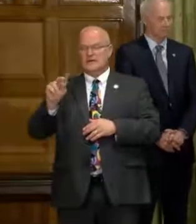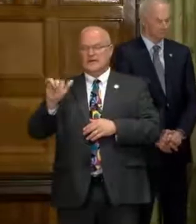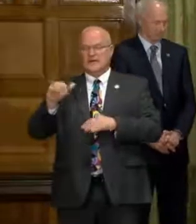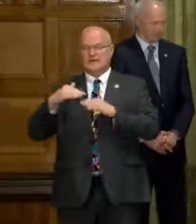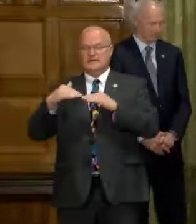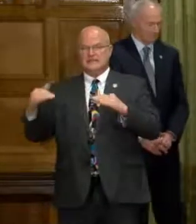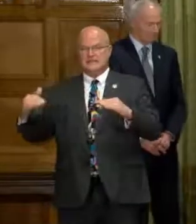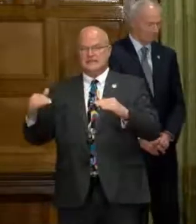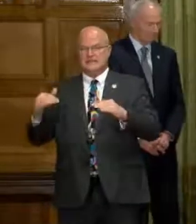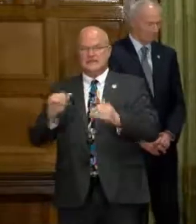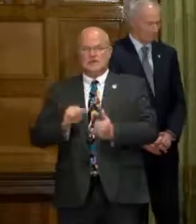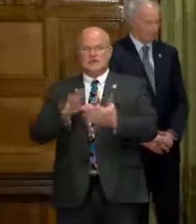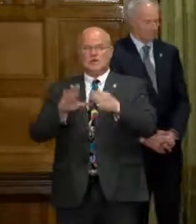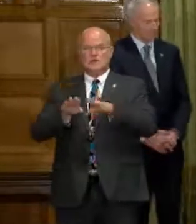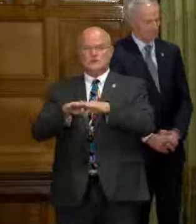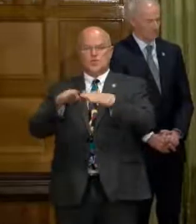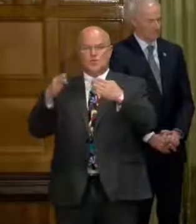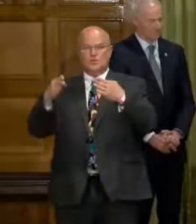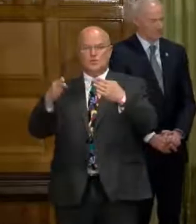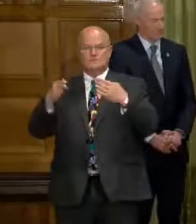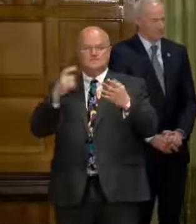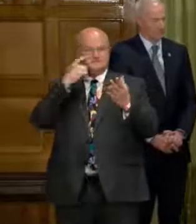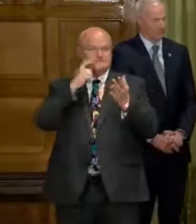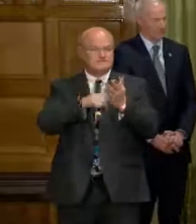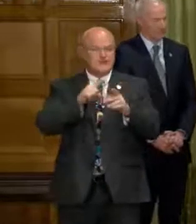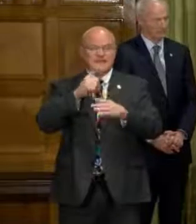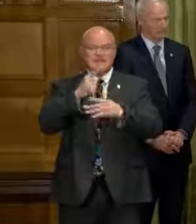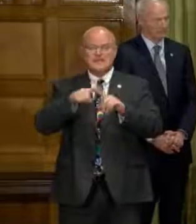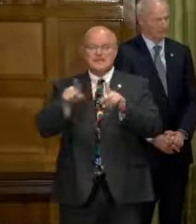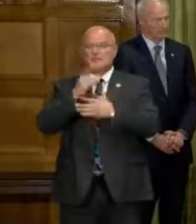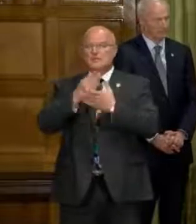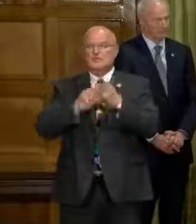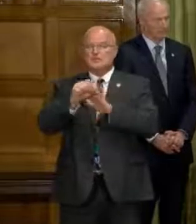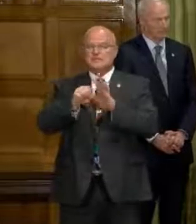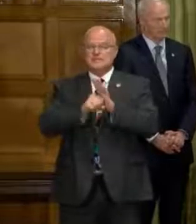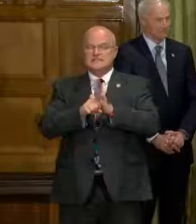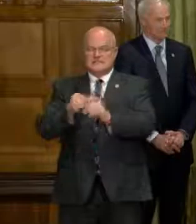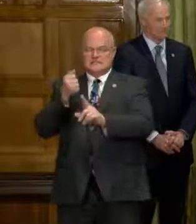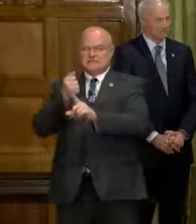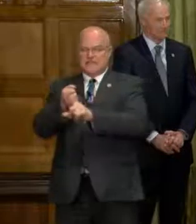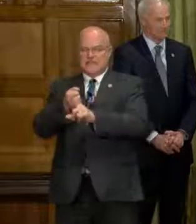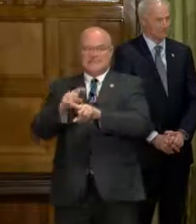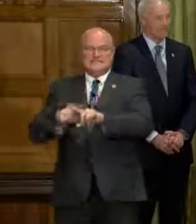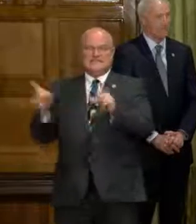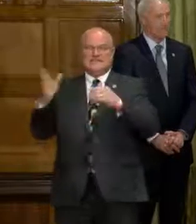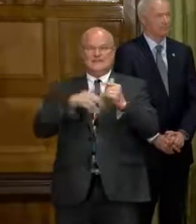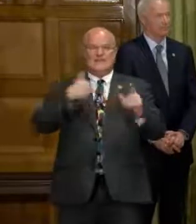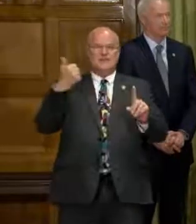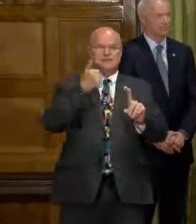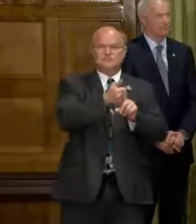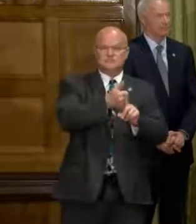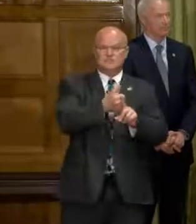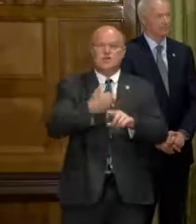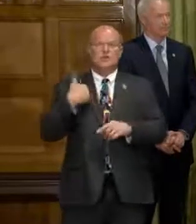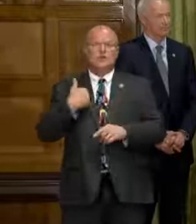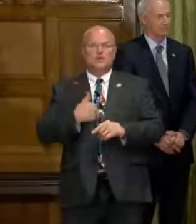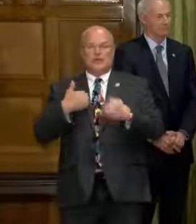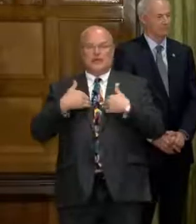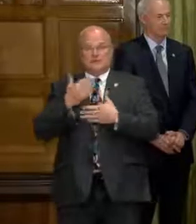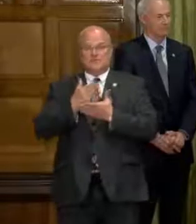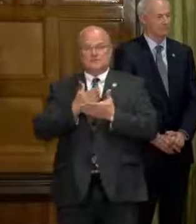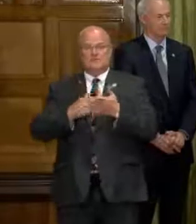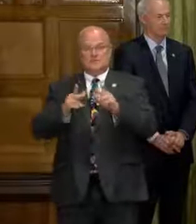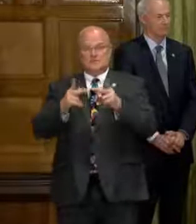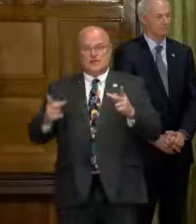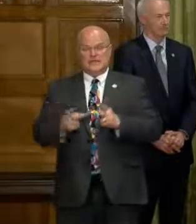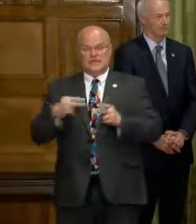reopening? We recognize that different parts of our state have been impacted differently, and that we have some areas